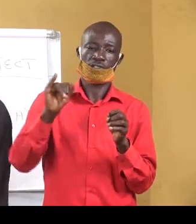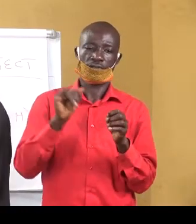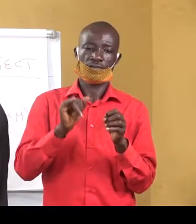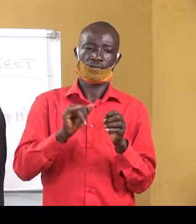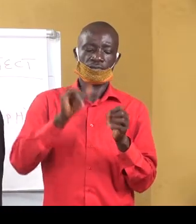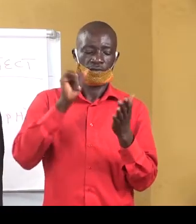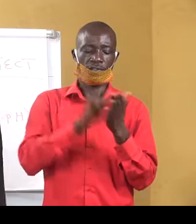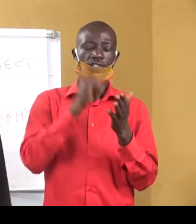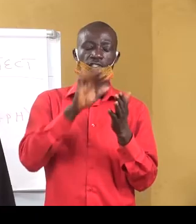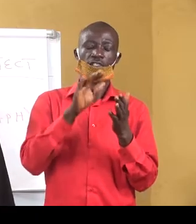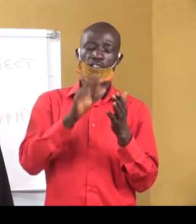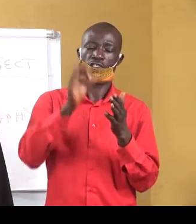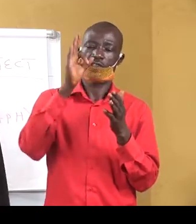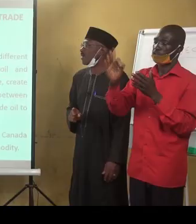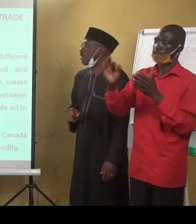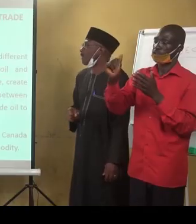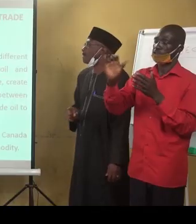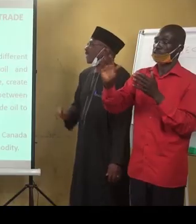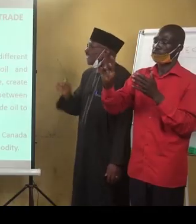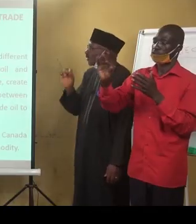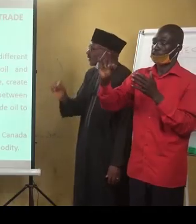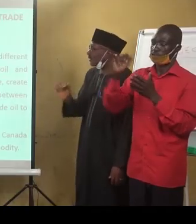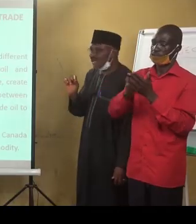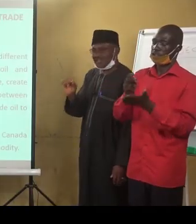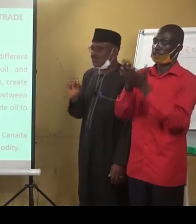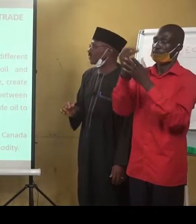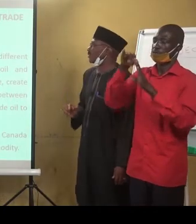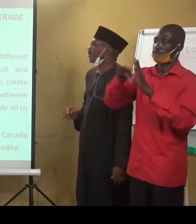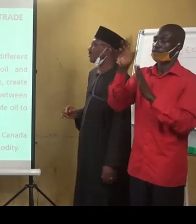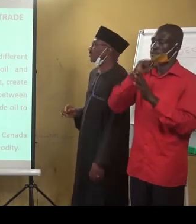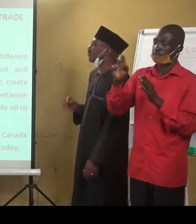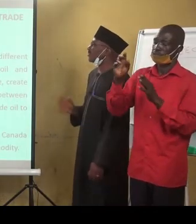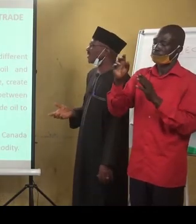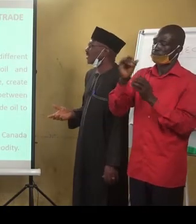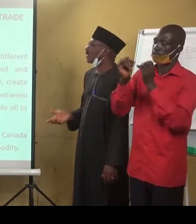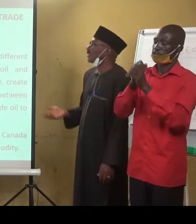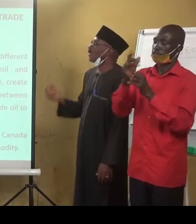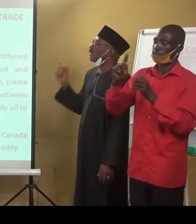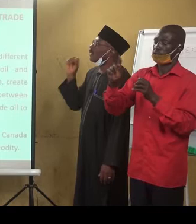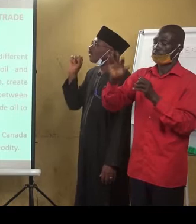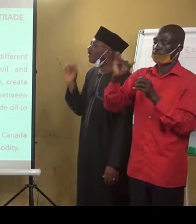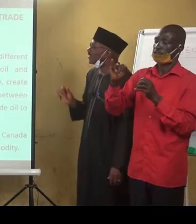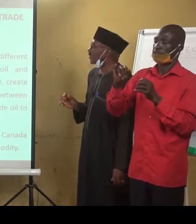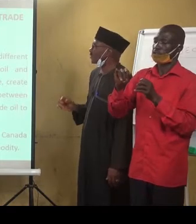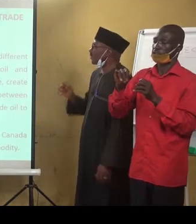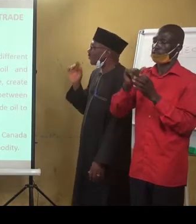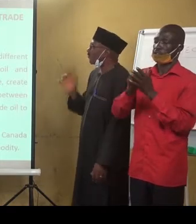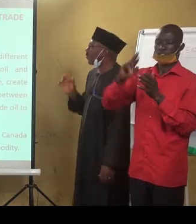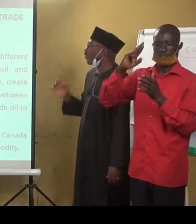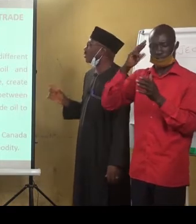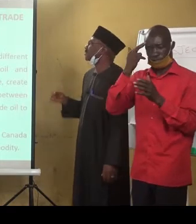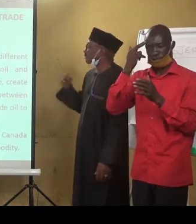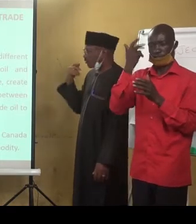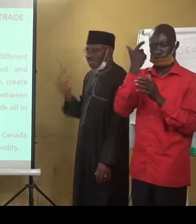factors influencing international trade. In other textbooks, they will say reason